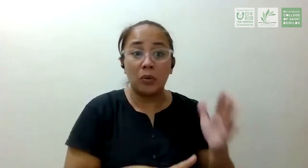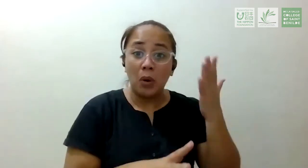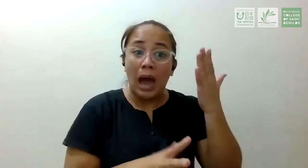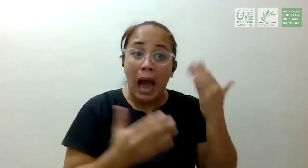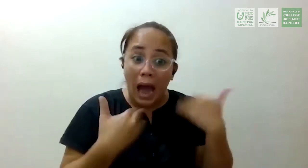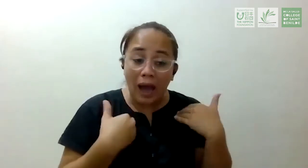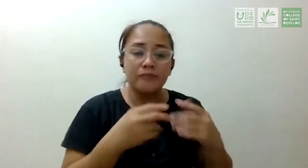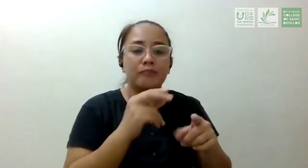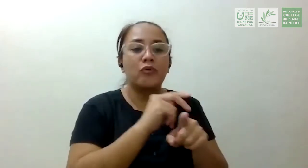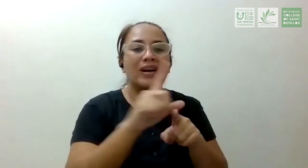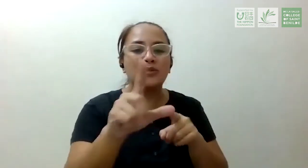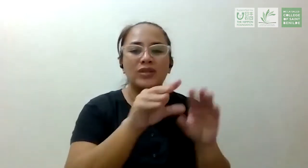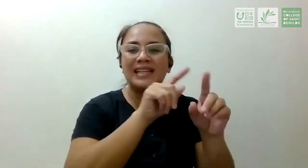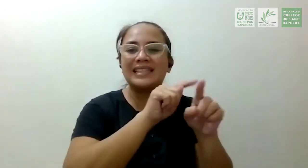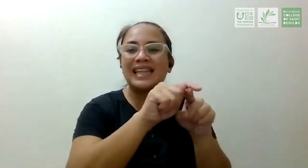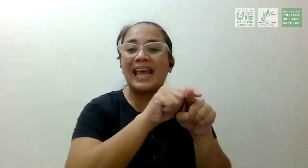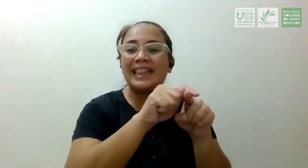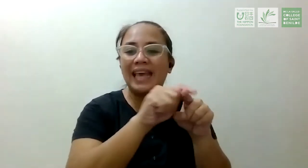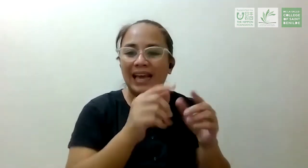training.